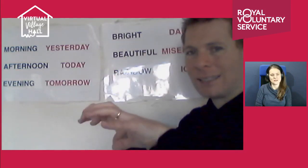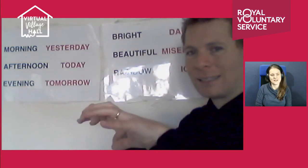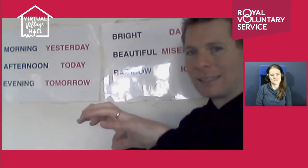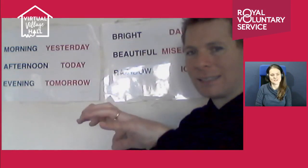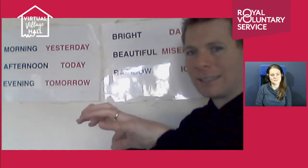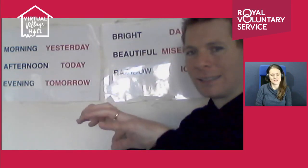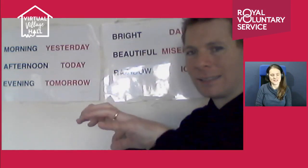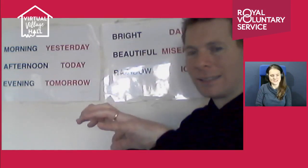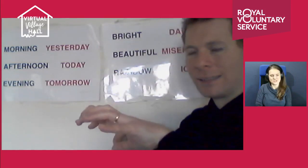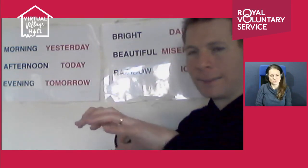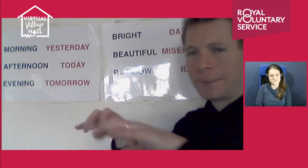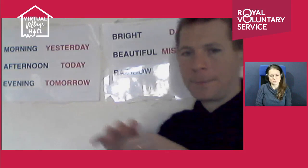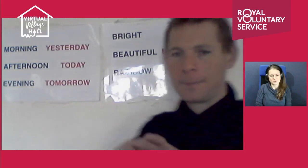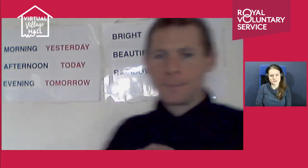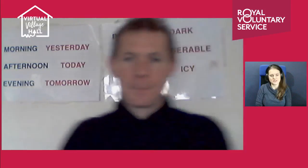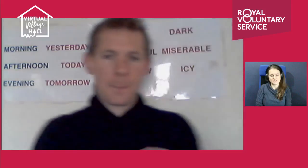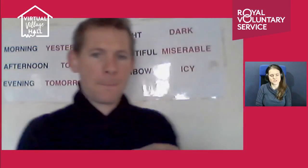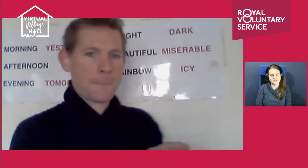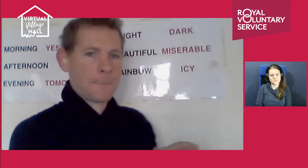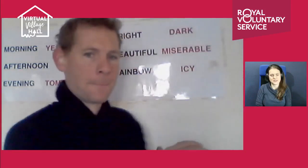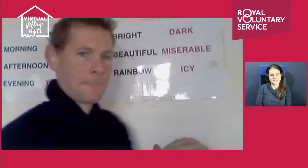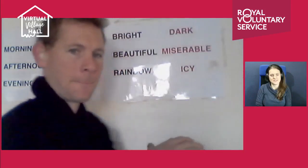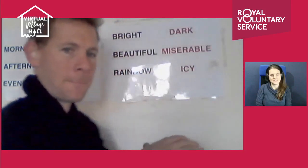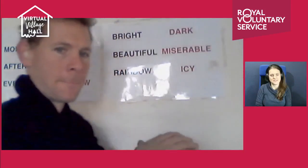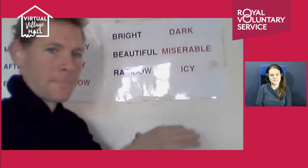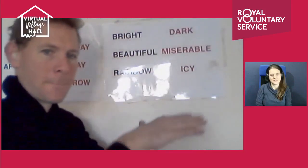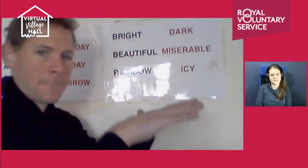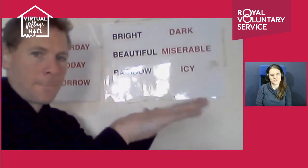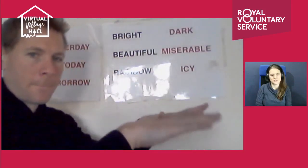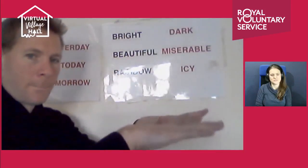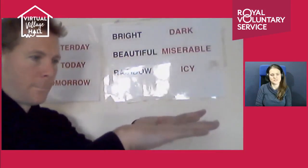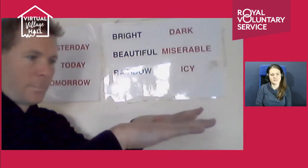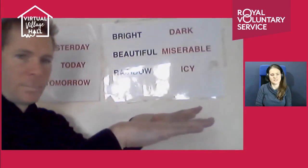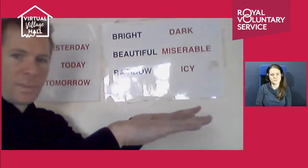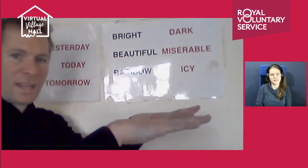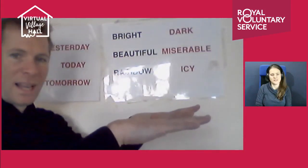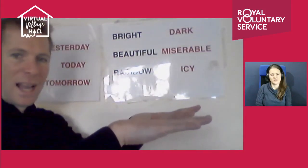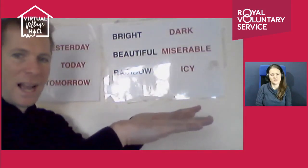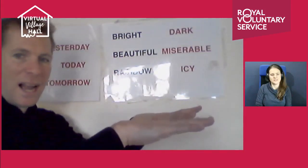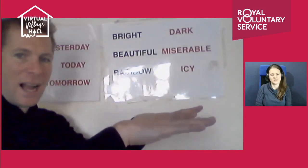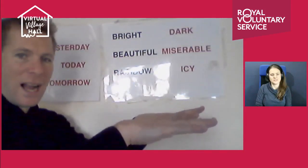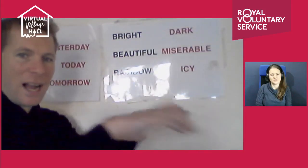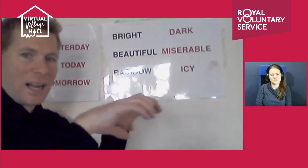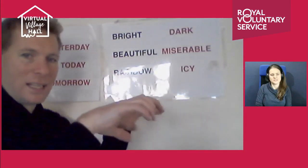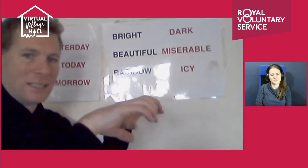See how my hands are coming in towards my body? If I show you from that angle, I'll show you from this angle as well.